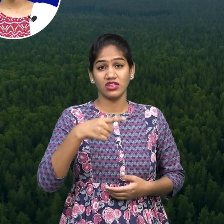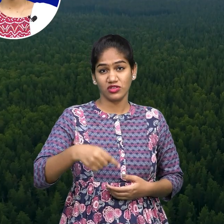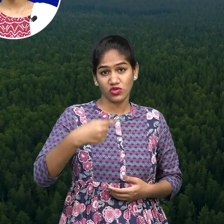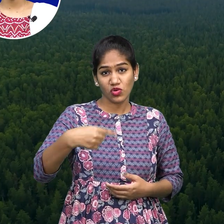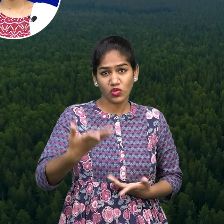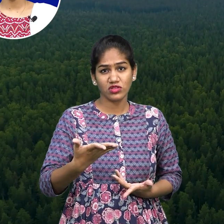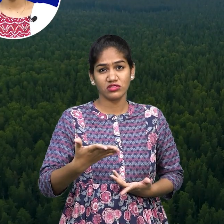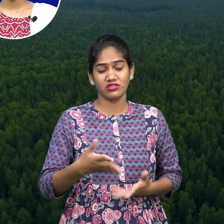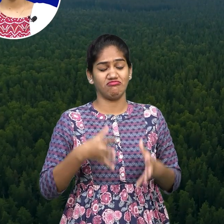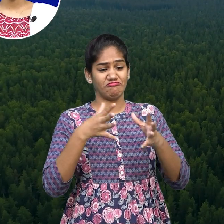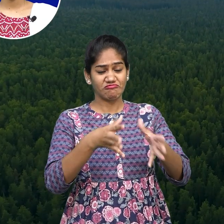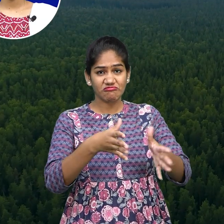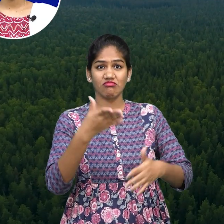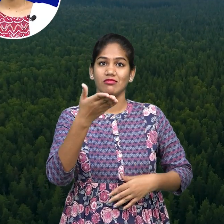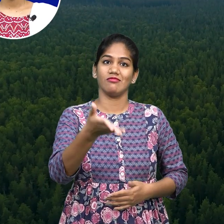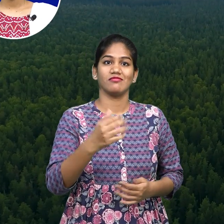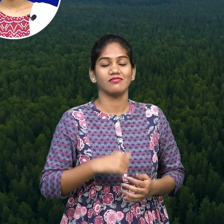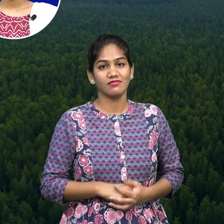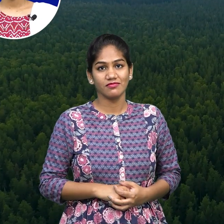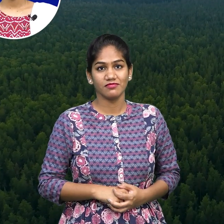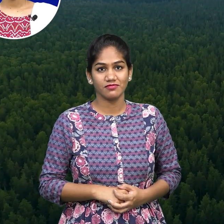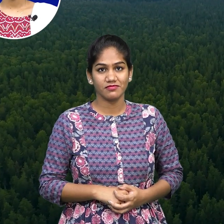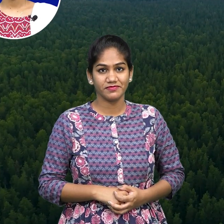constantly harassed them.